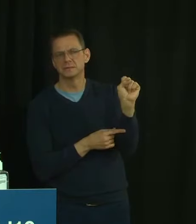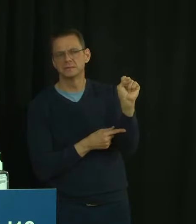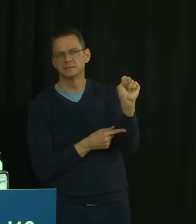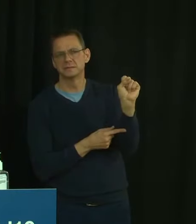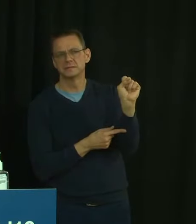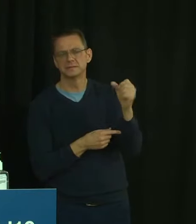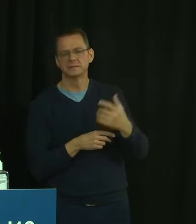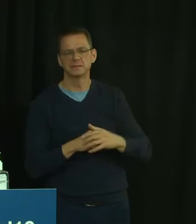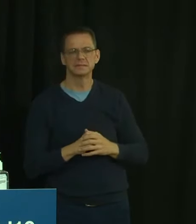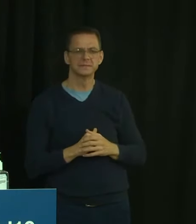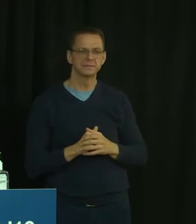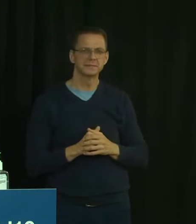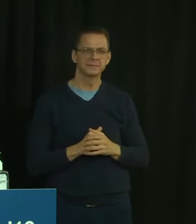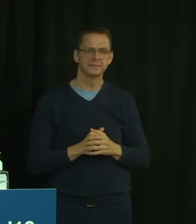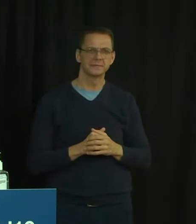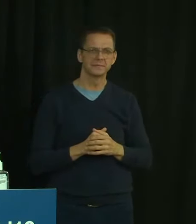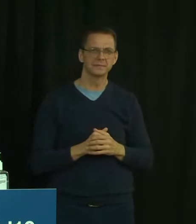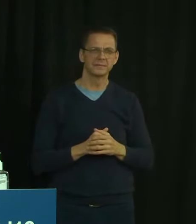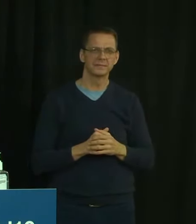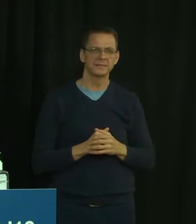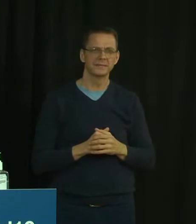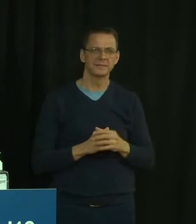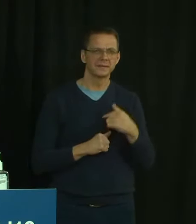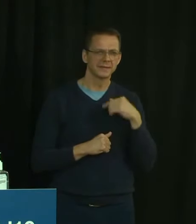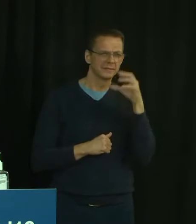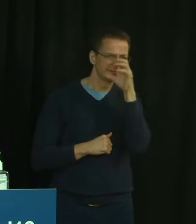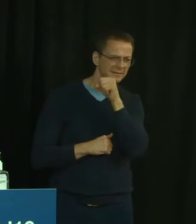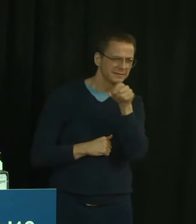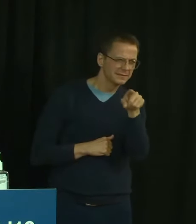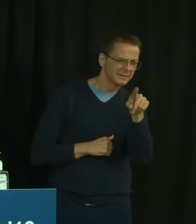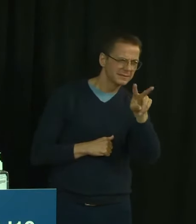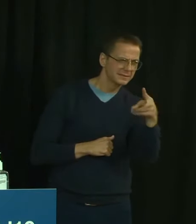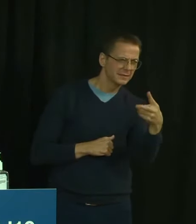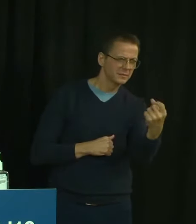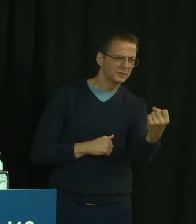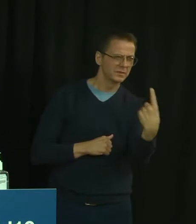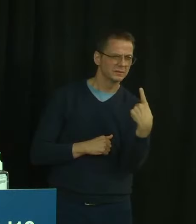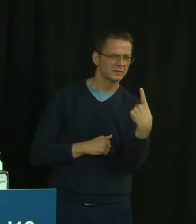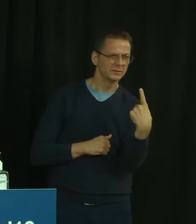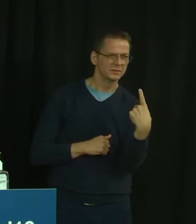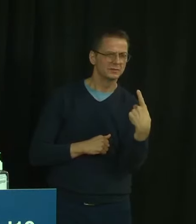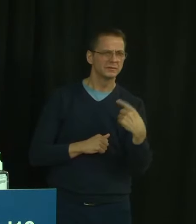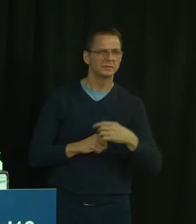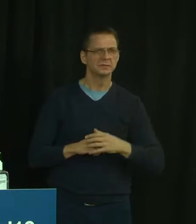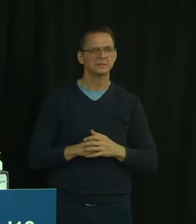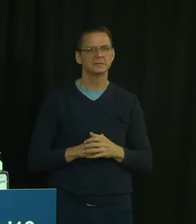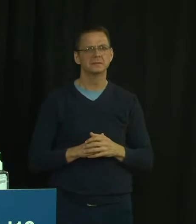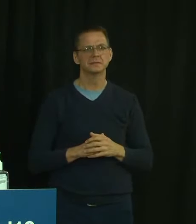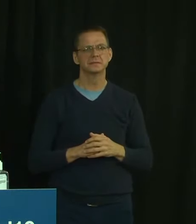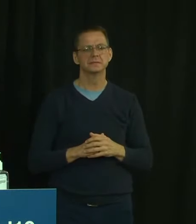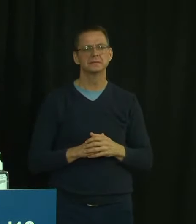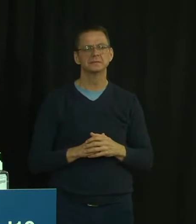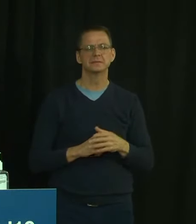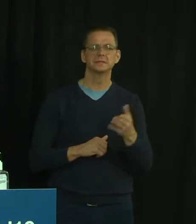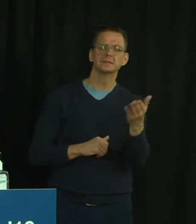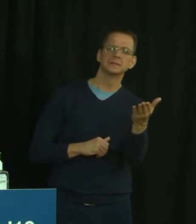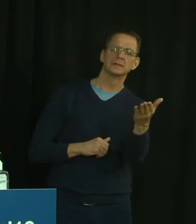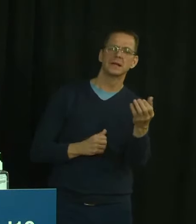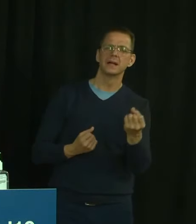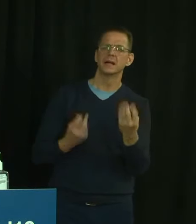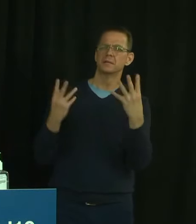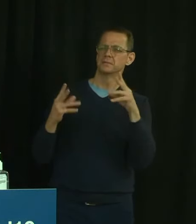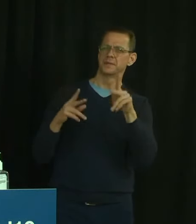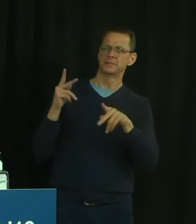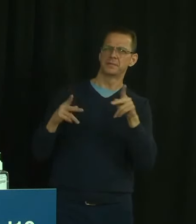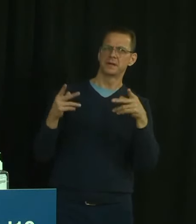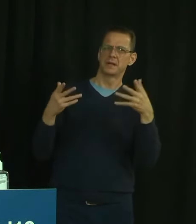sorry, what was the second question? It was how many people who have had their first dose of AstraZeneca have also had their second